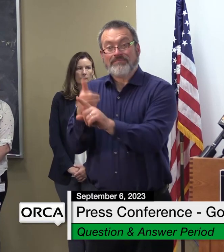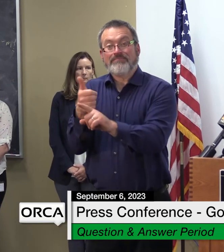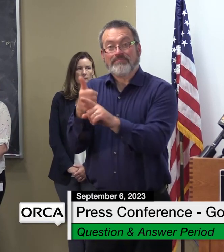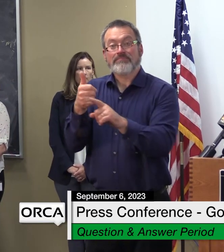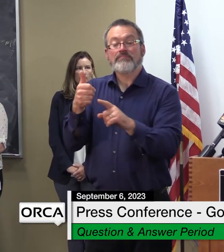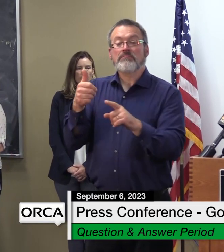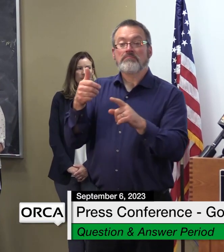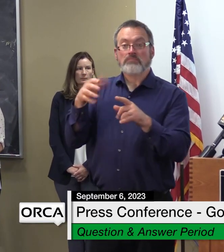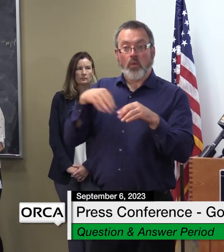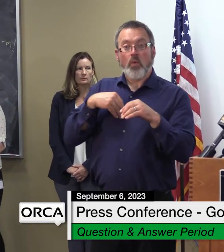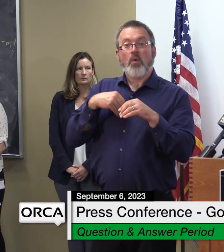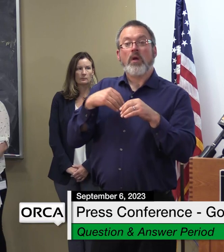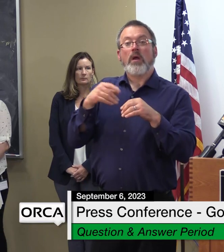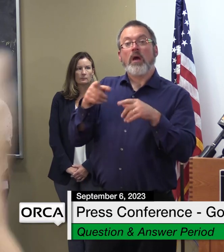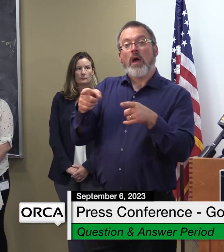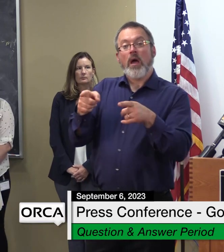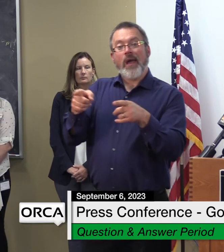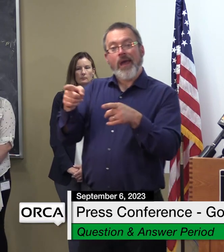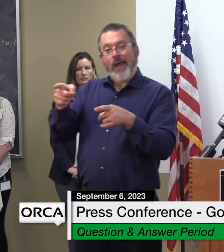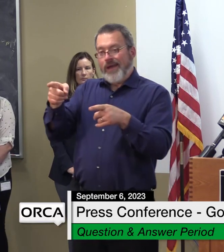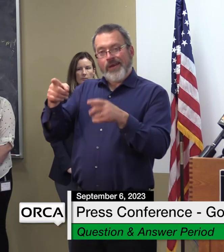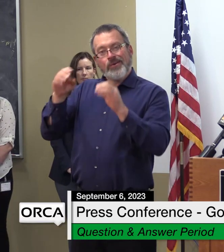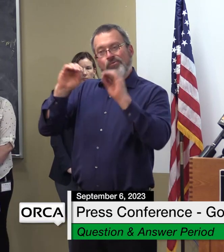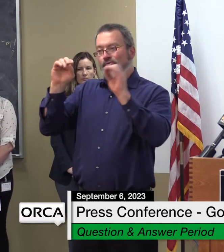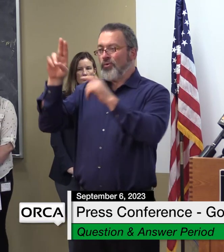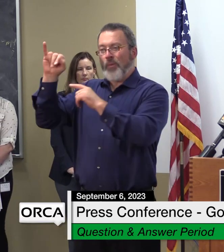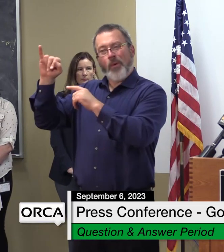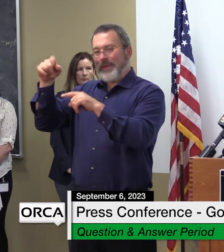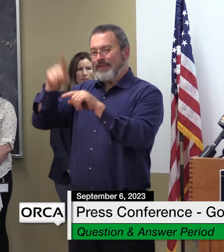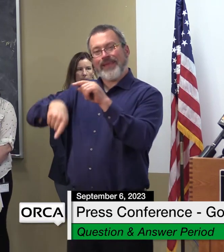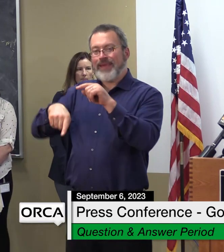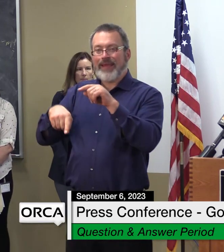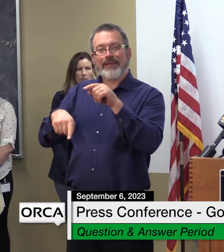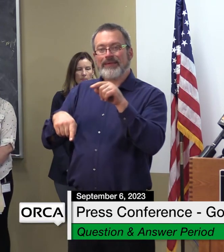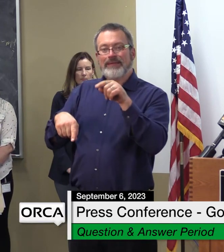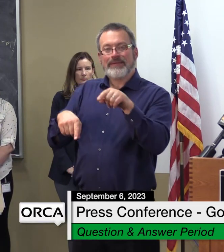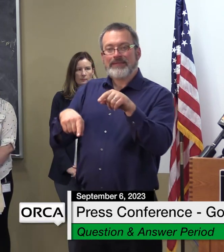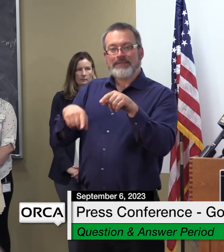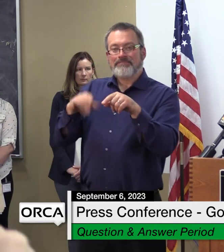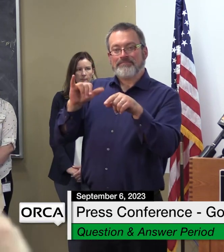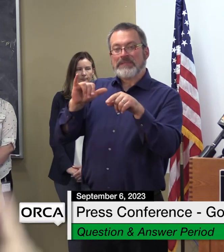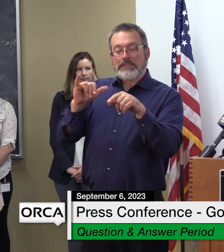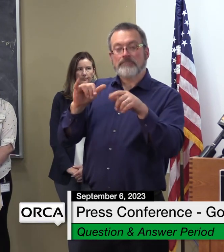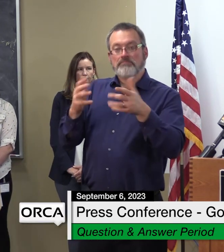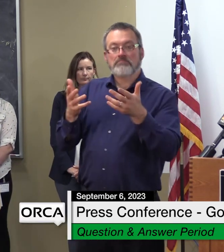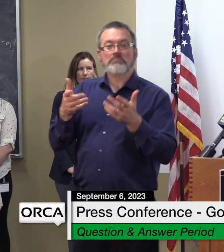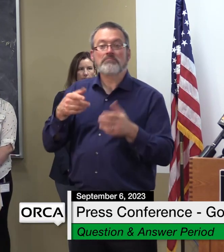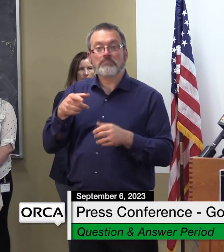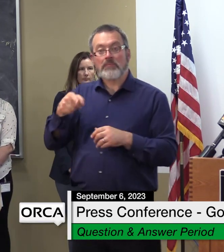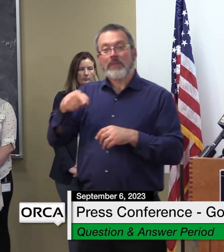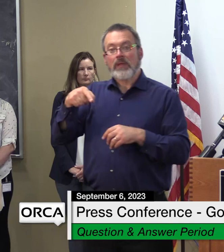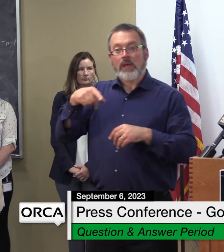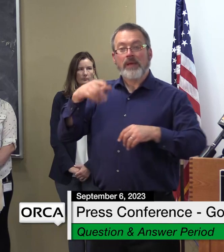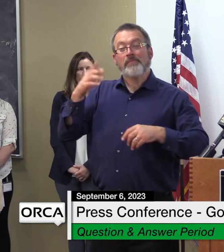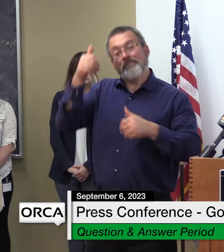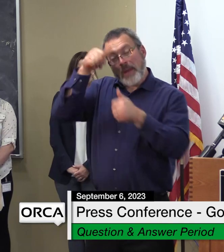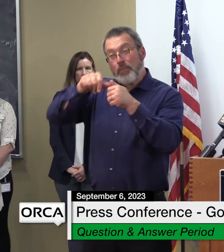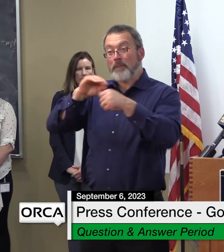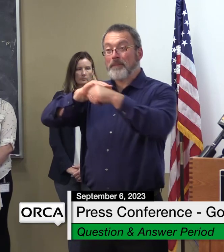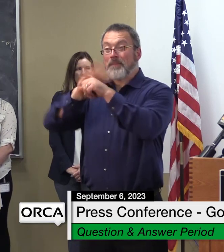wouldn't qualify for traditional UI. Much like, it reminds me a lot of the PUA we had